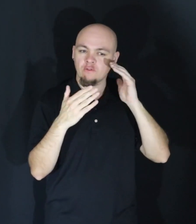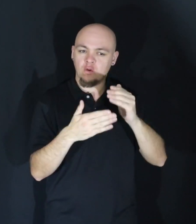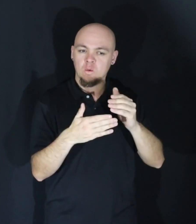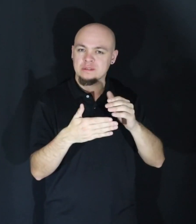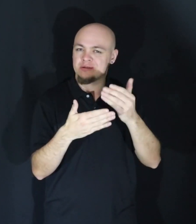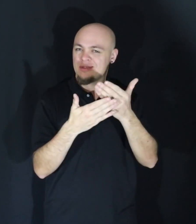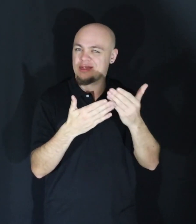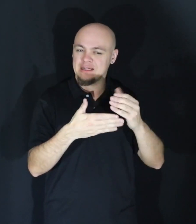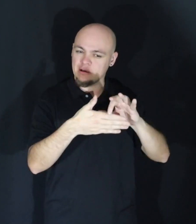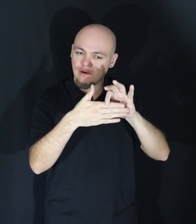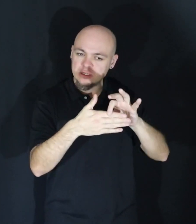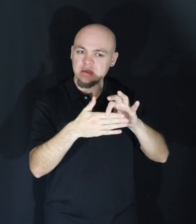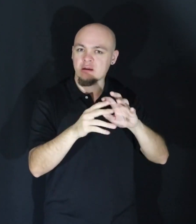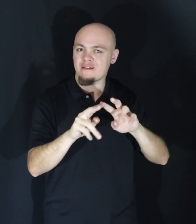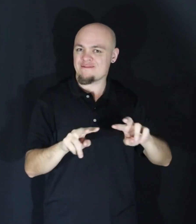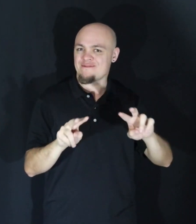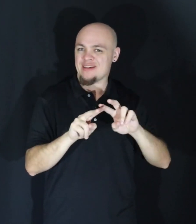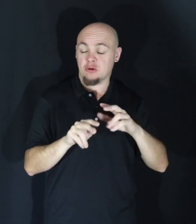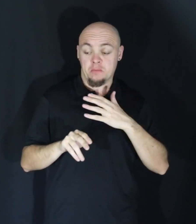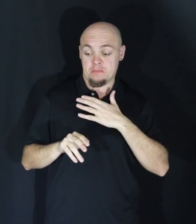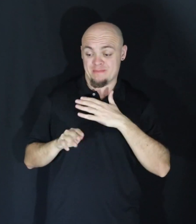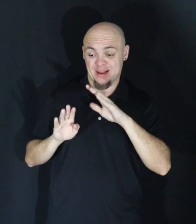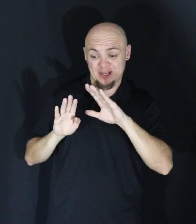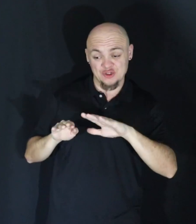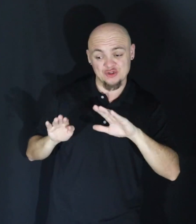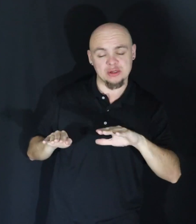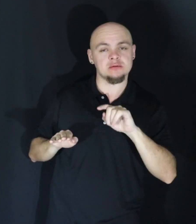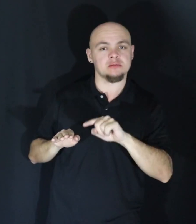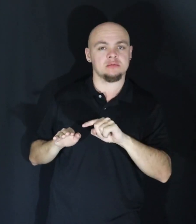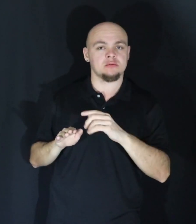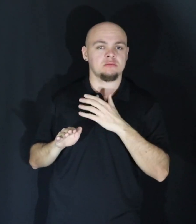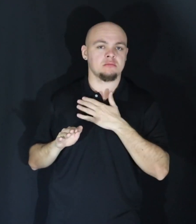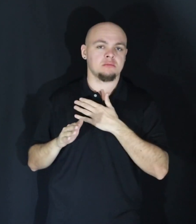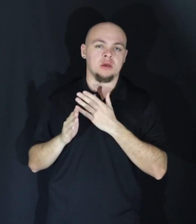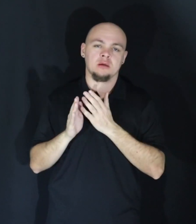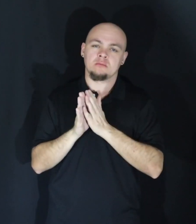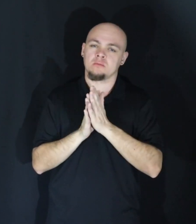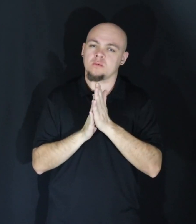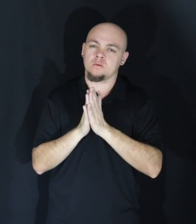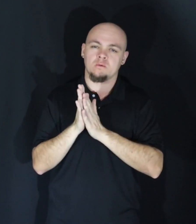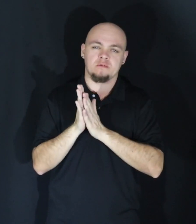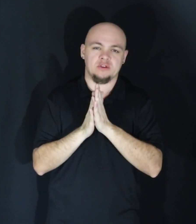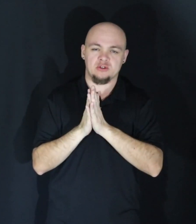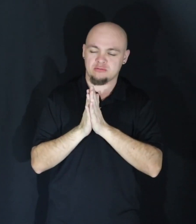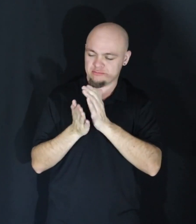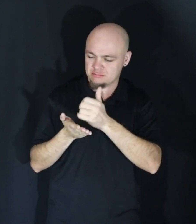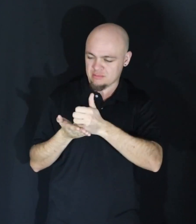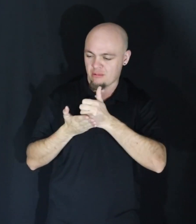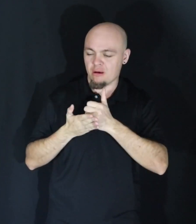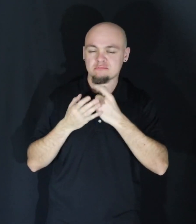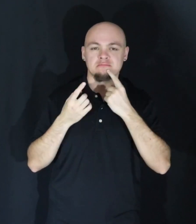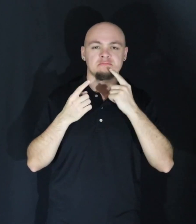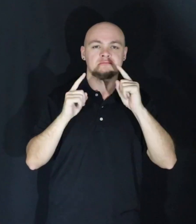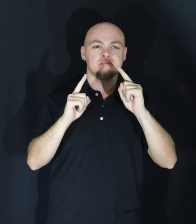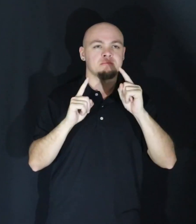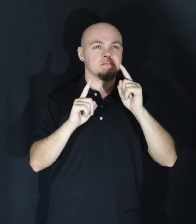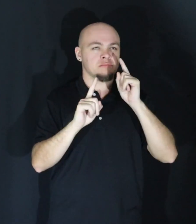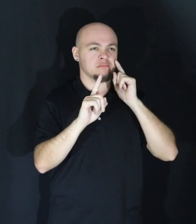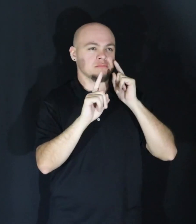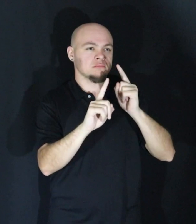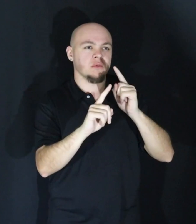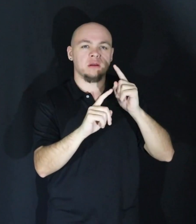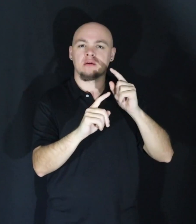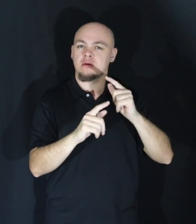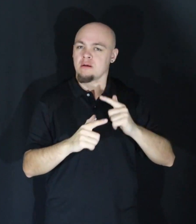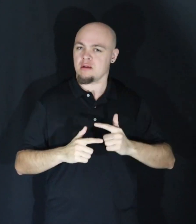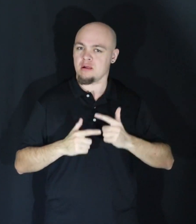value. My children has been the driving force behind my success and my desires to help make a difference